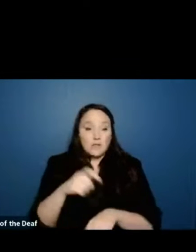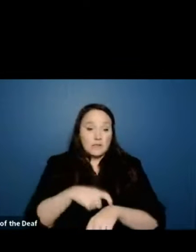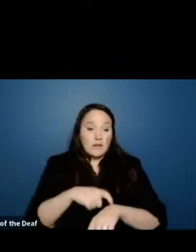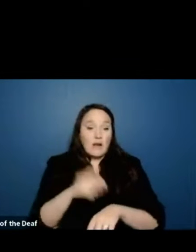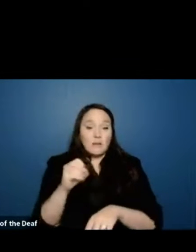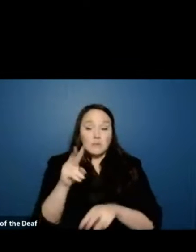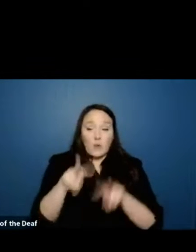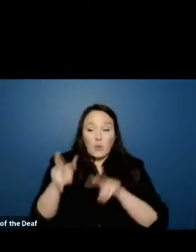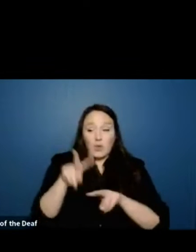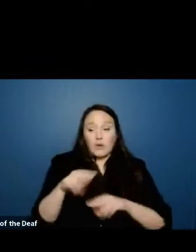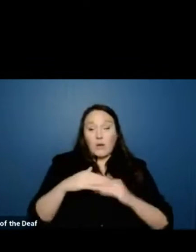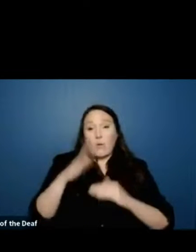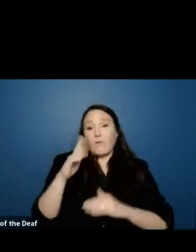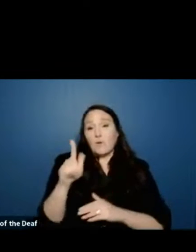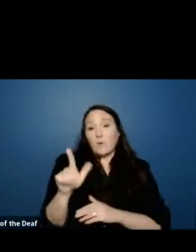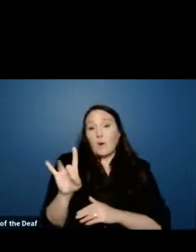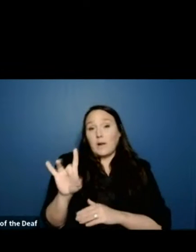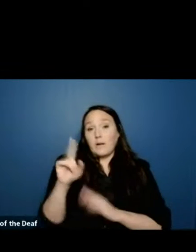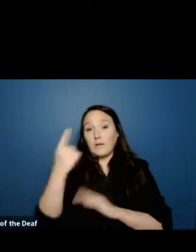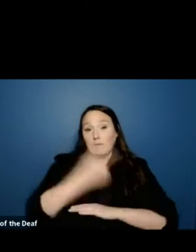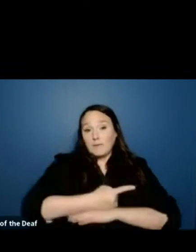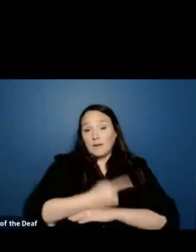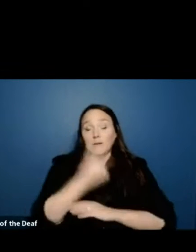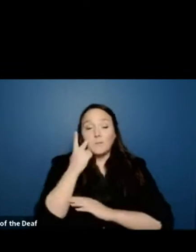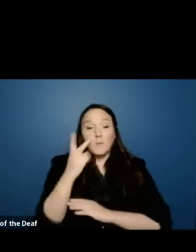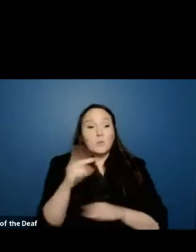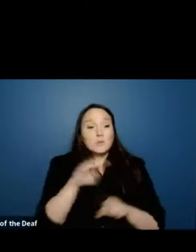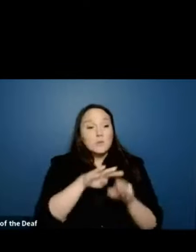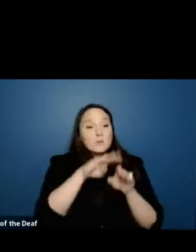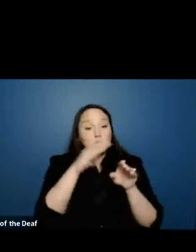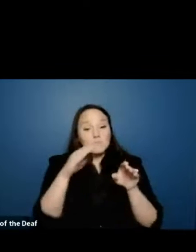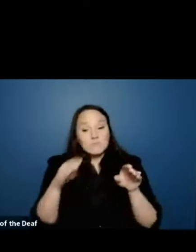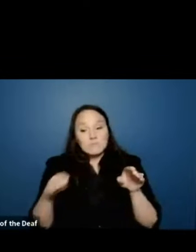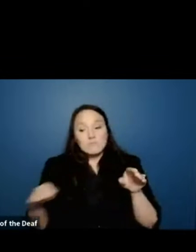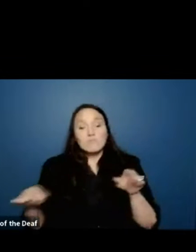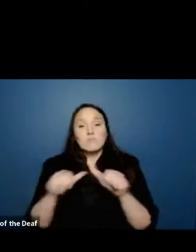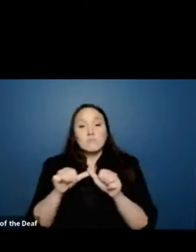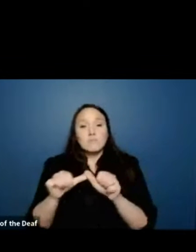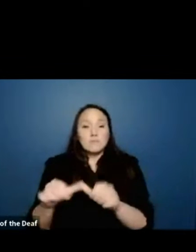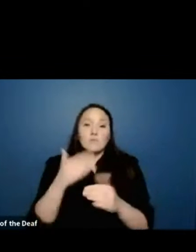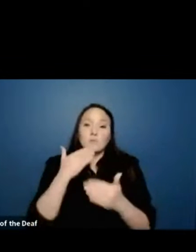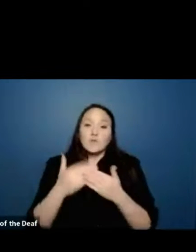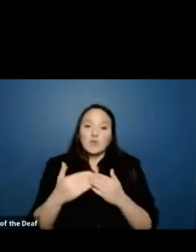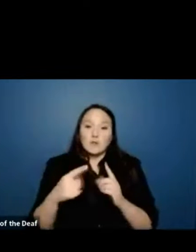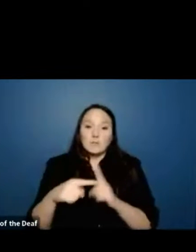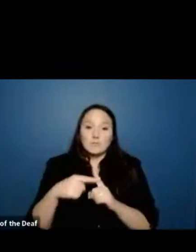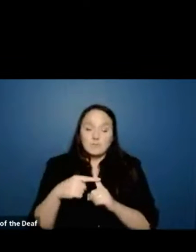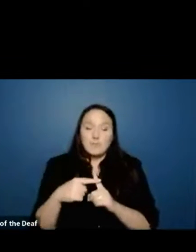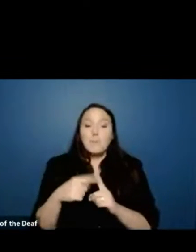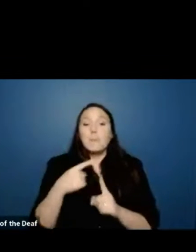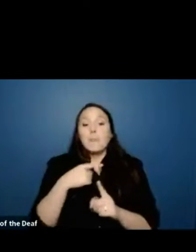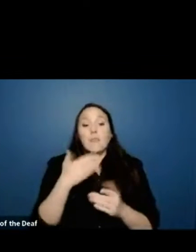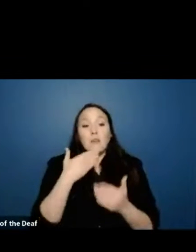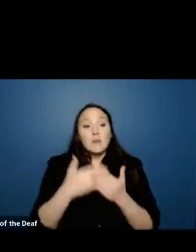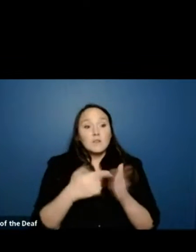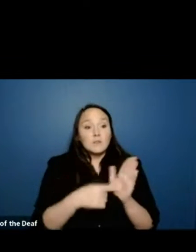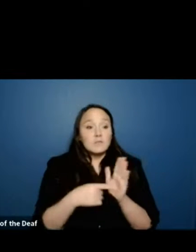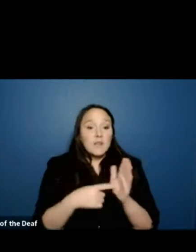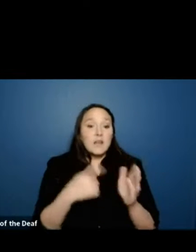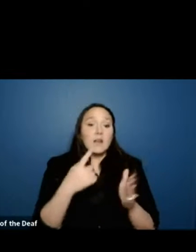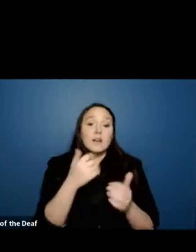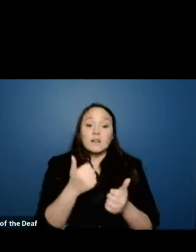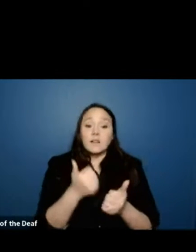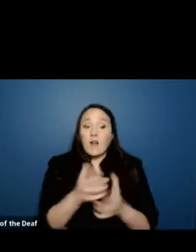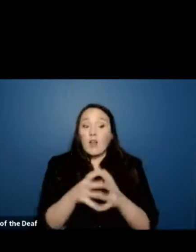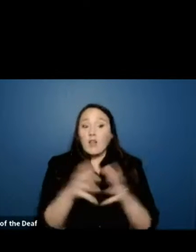days. And we're seeing those trends continue, which is a good sign. And I think it's a good sign that there's a lot of positive things